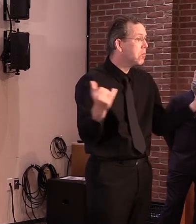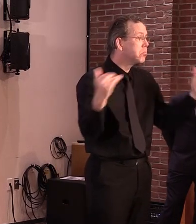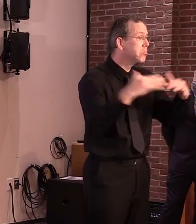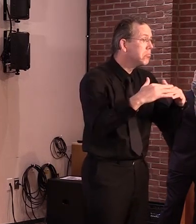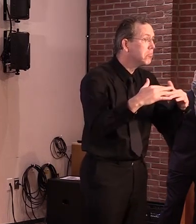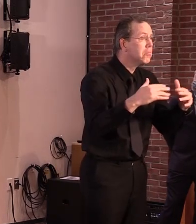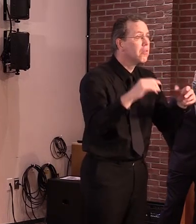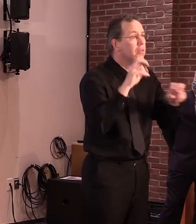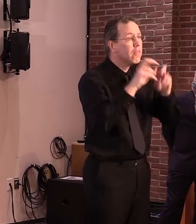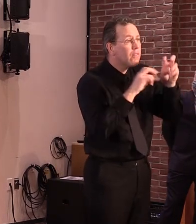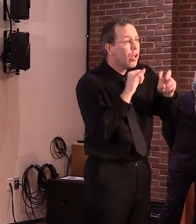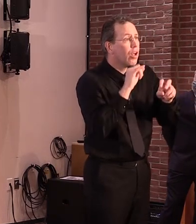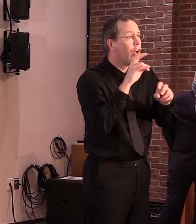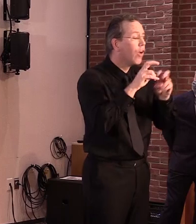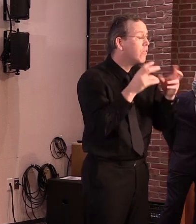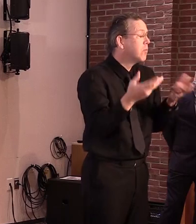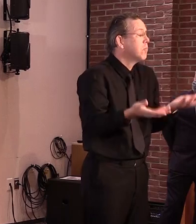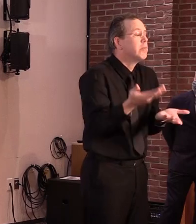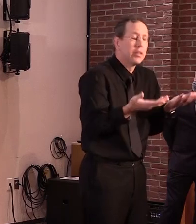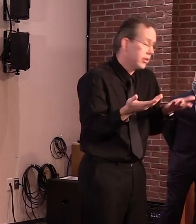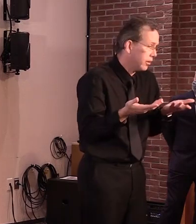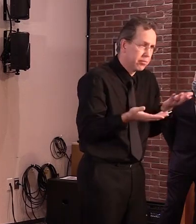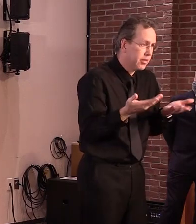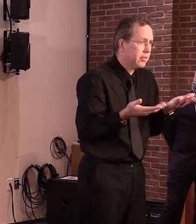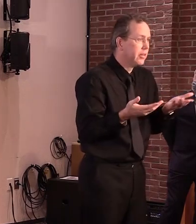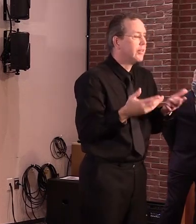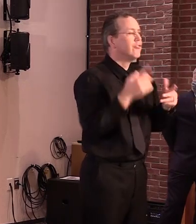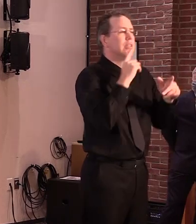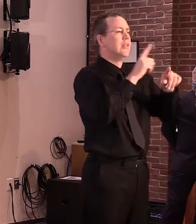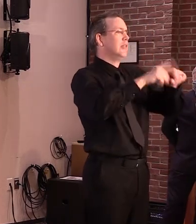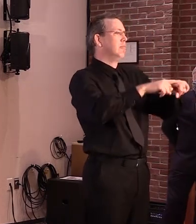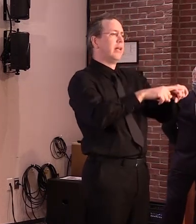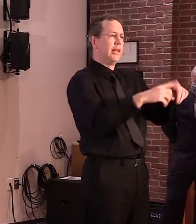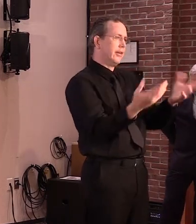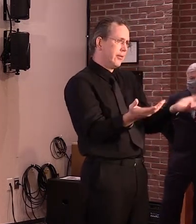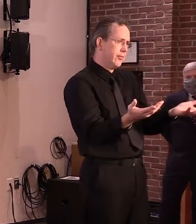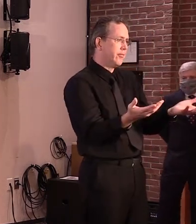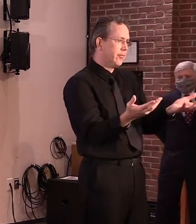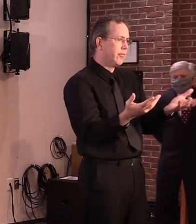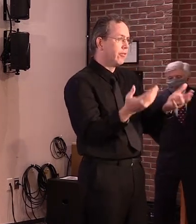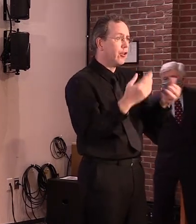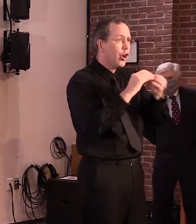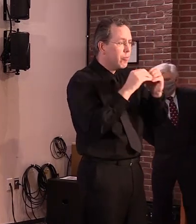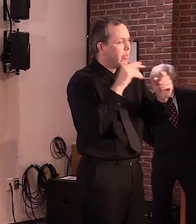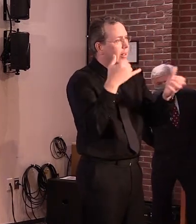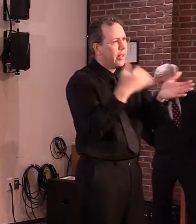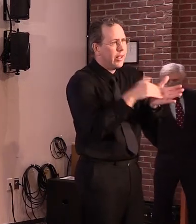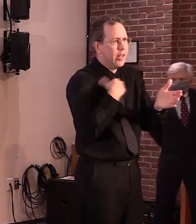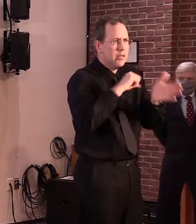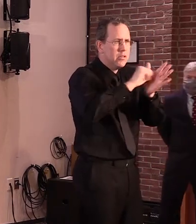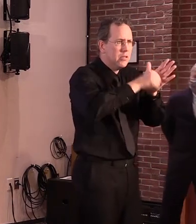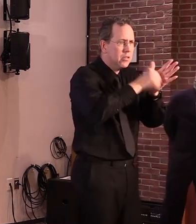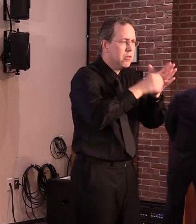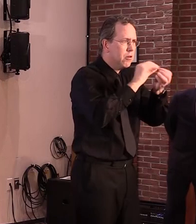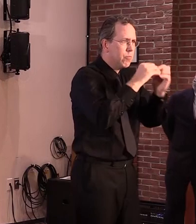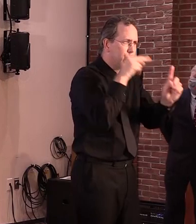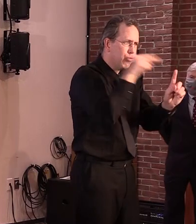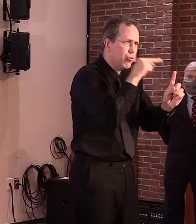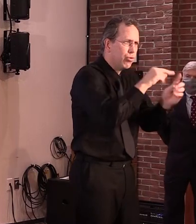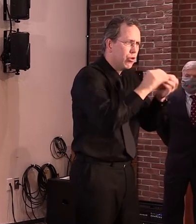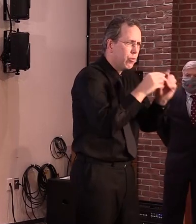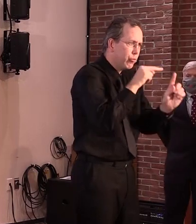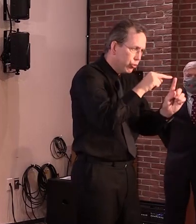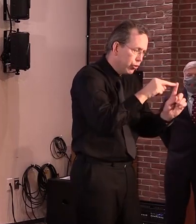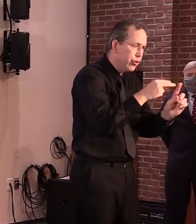something that could happen with some of the festivals. It all depends on the numbers at that time, the trends we're seeing, and again, I keep going back to the data